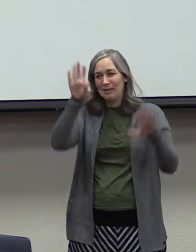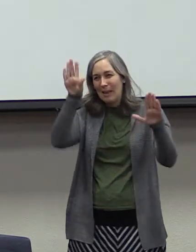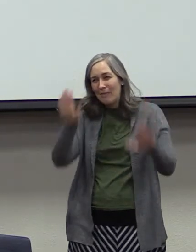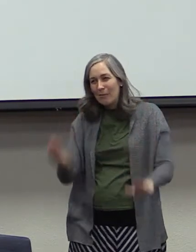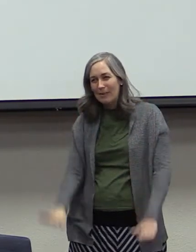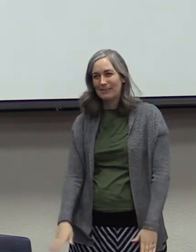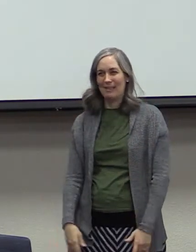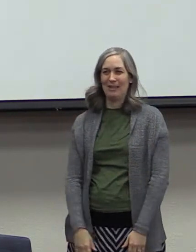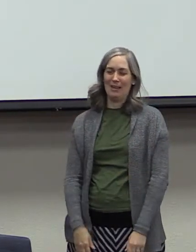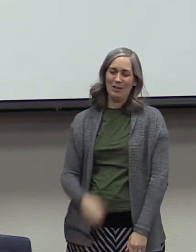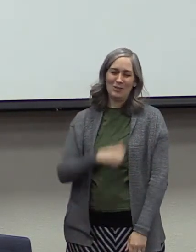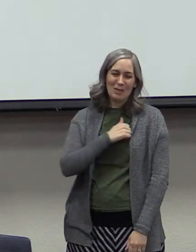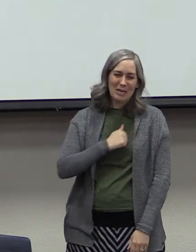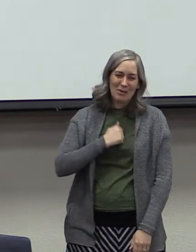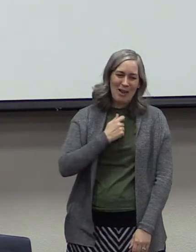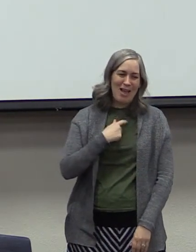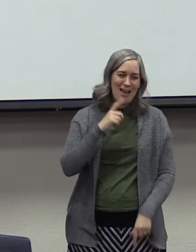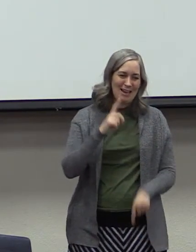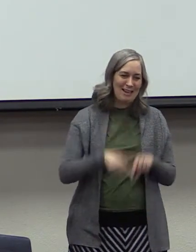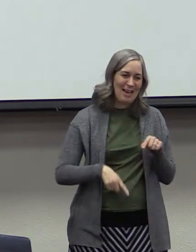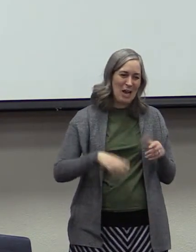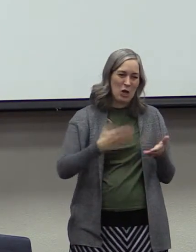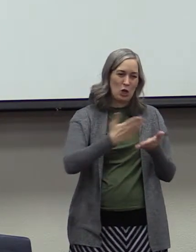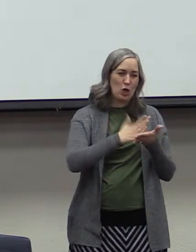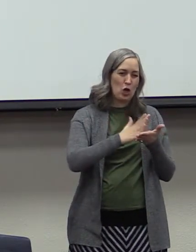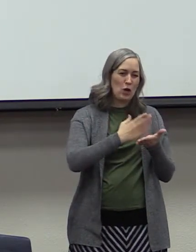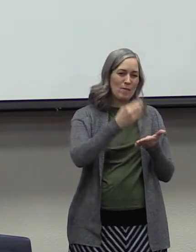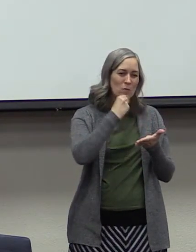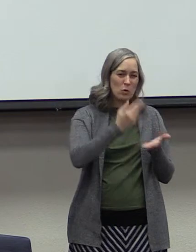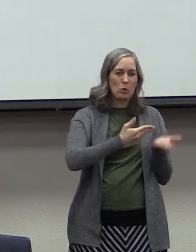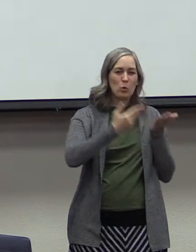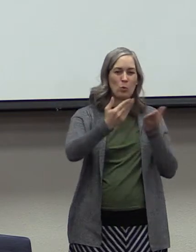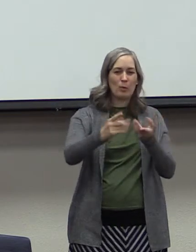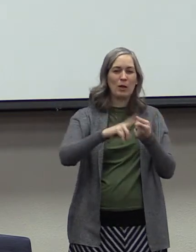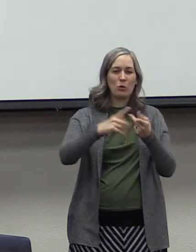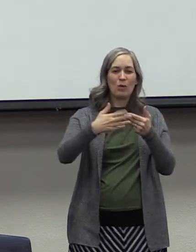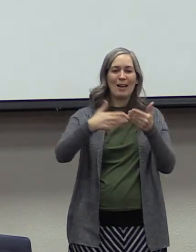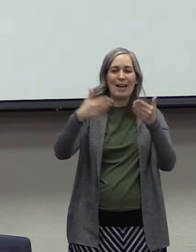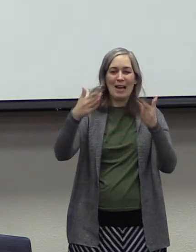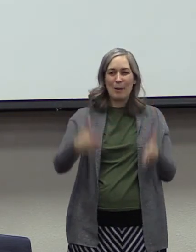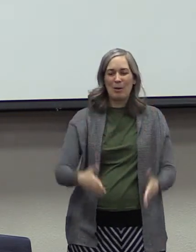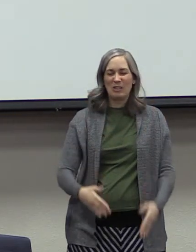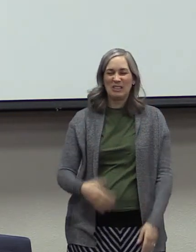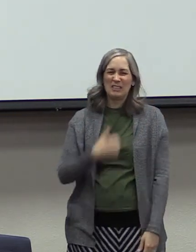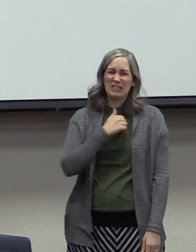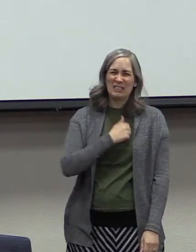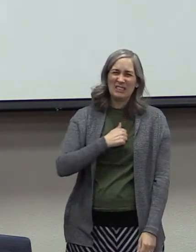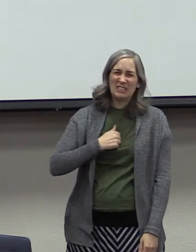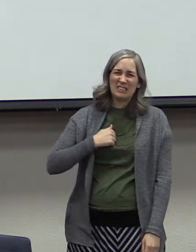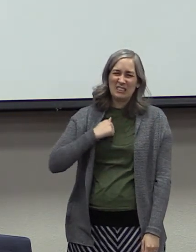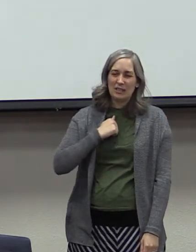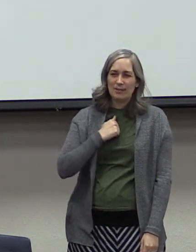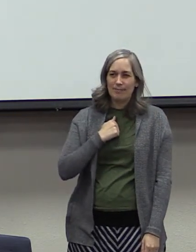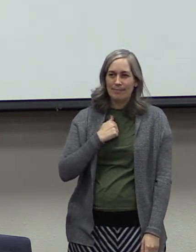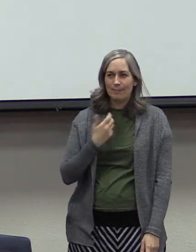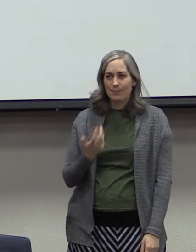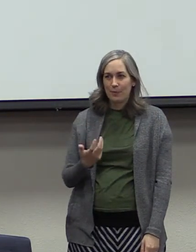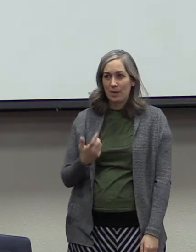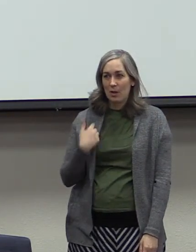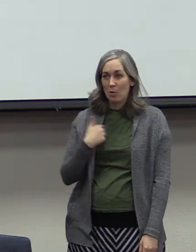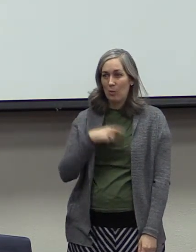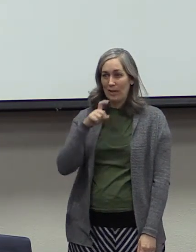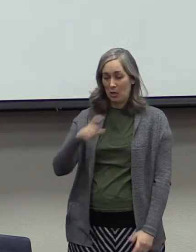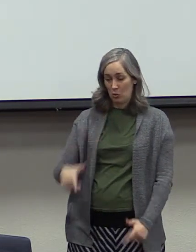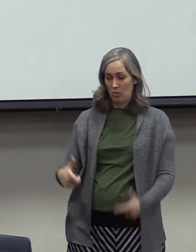they can't cook meals and take them to their neighbors. Yes, we've got to accept sometimes life as it is and